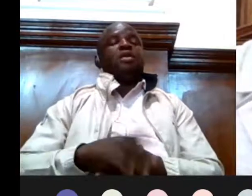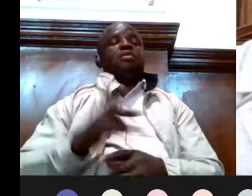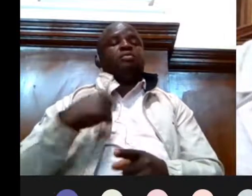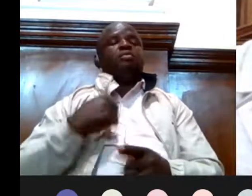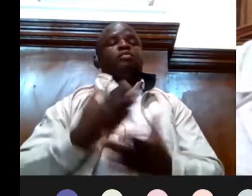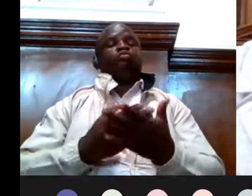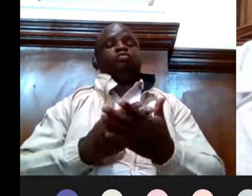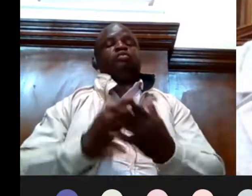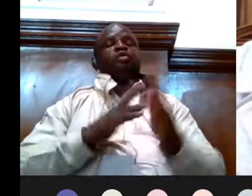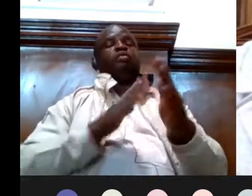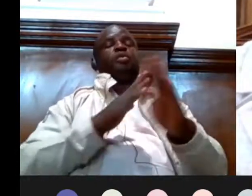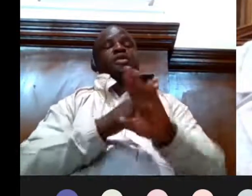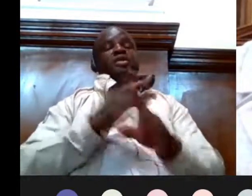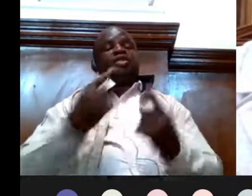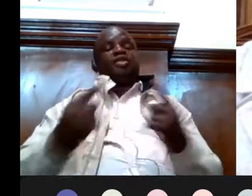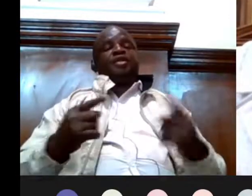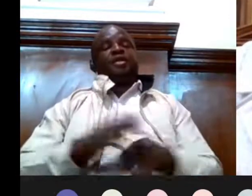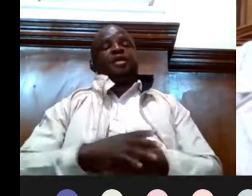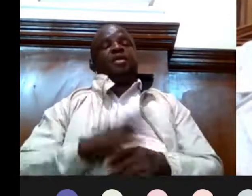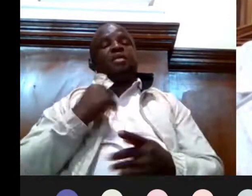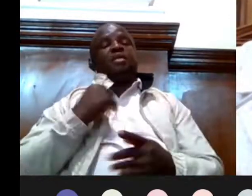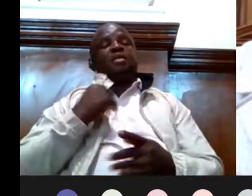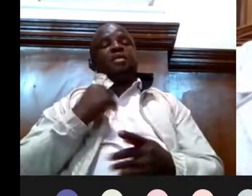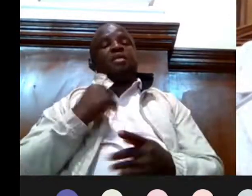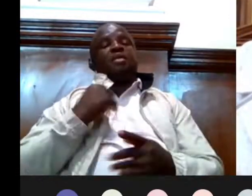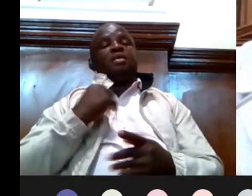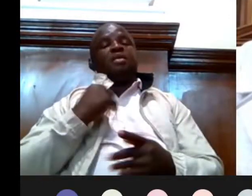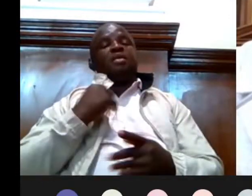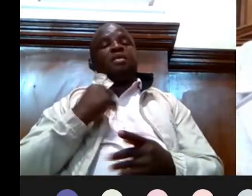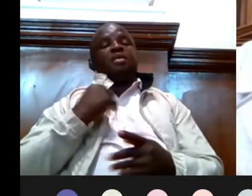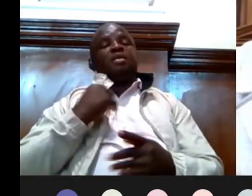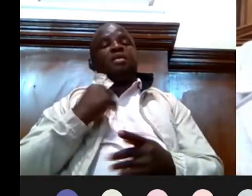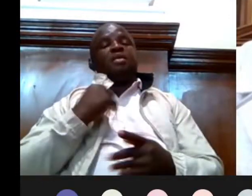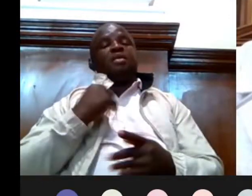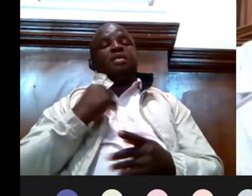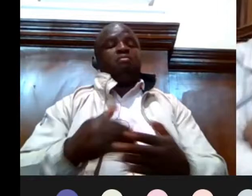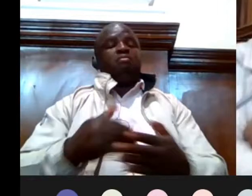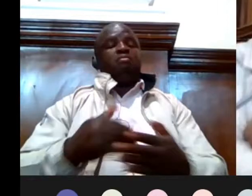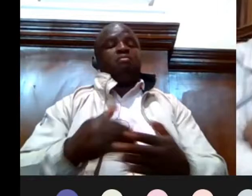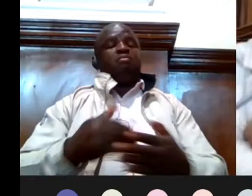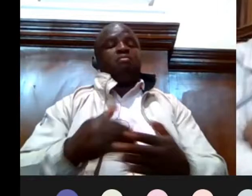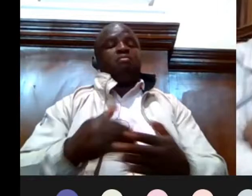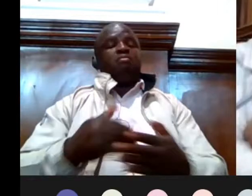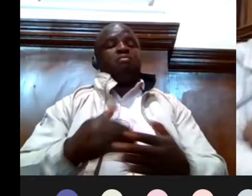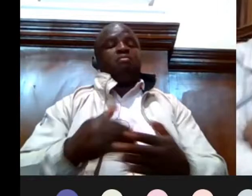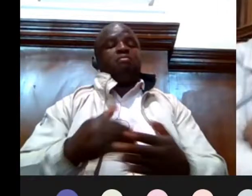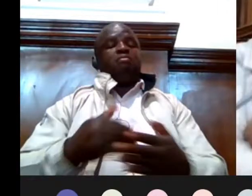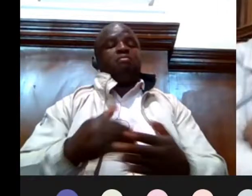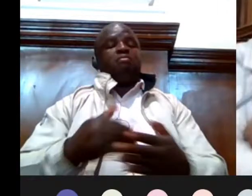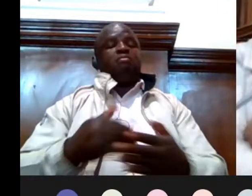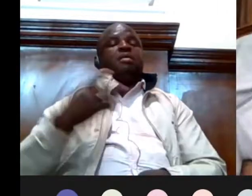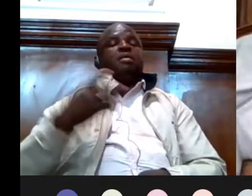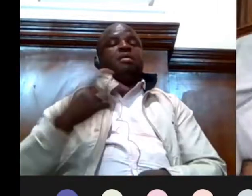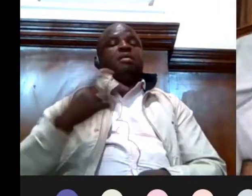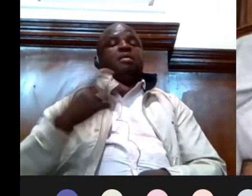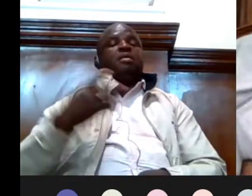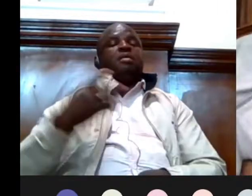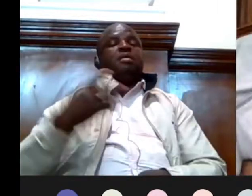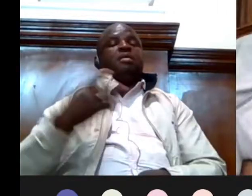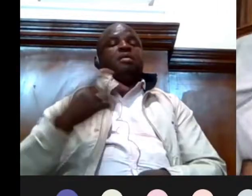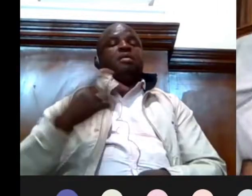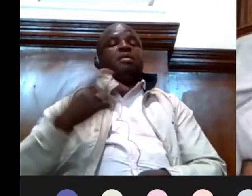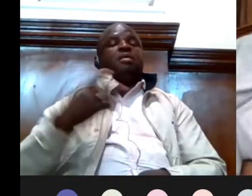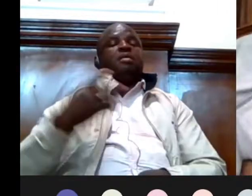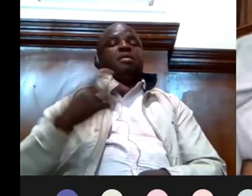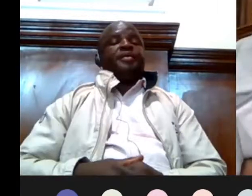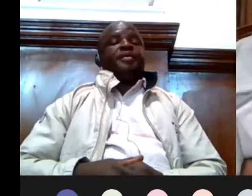each other. Let us continue to protect our bana ba rona, especially bana ba rona ba banana. Bao ibileng ba bang motho